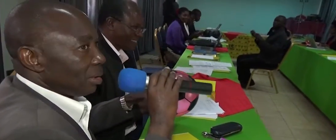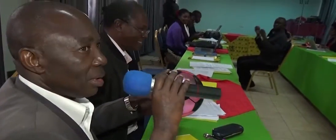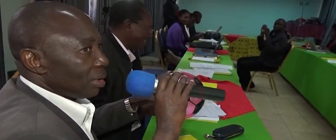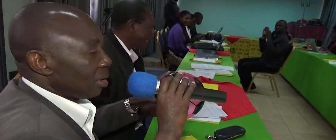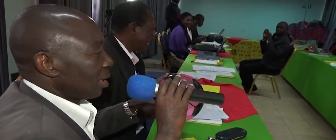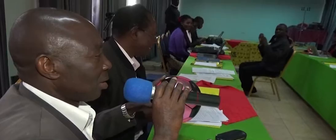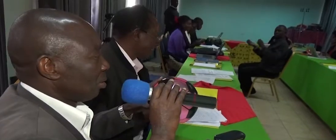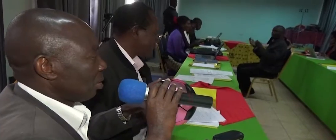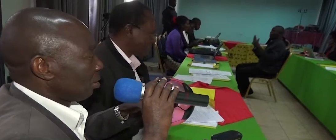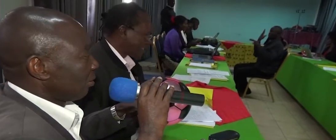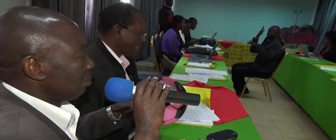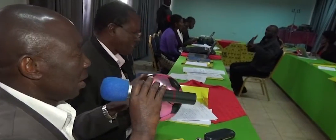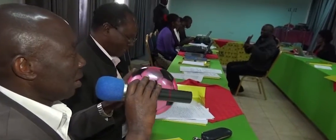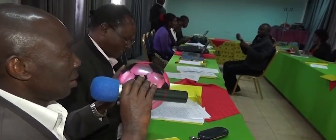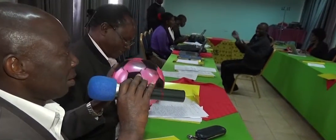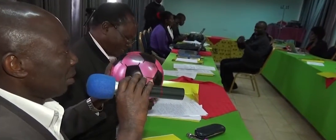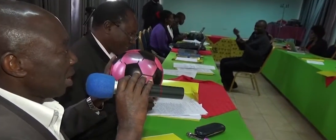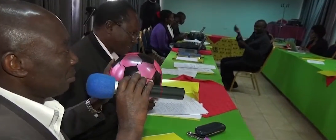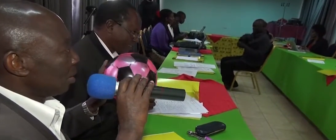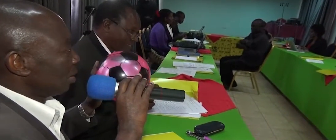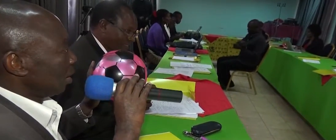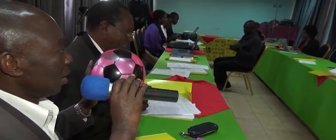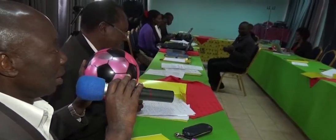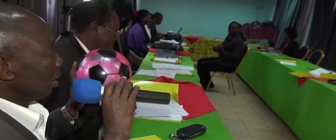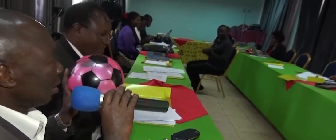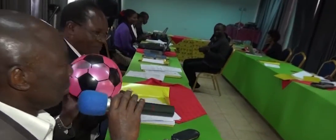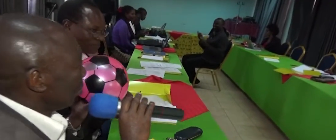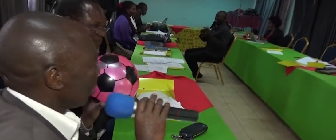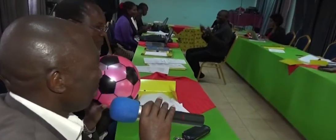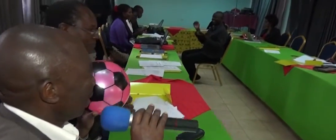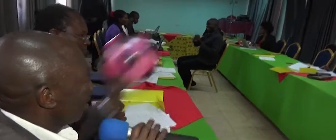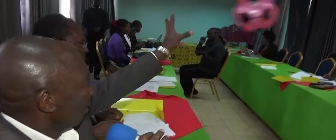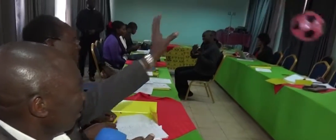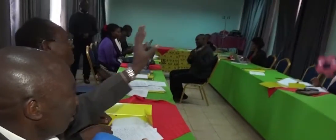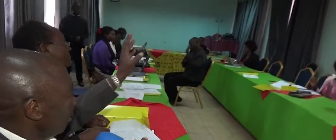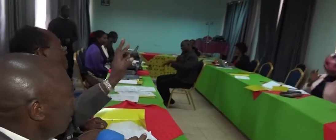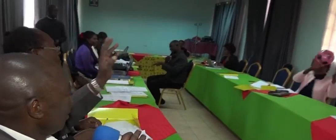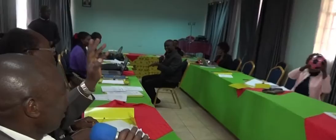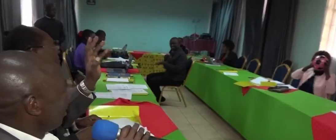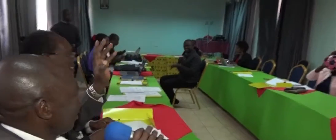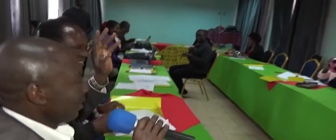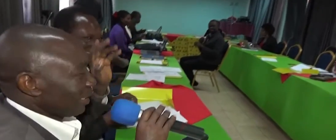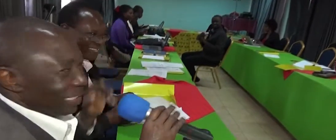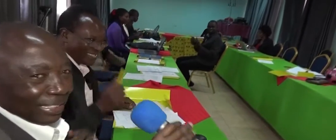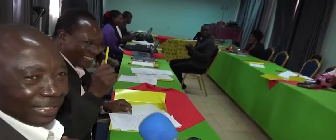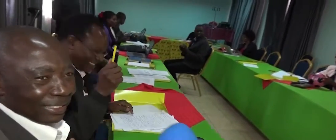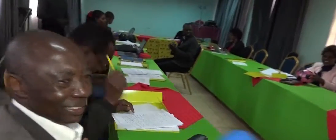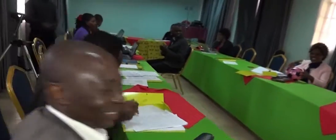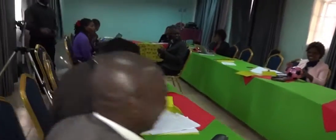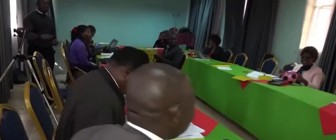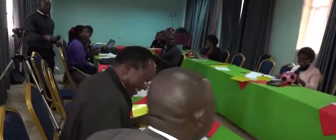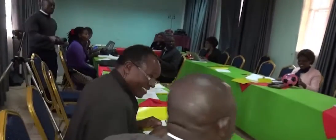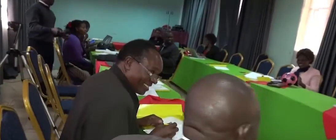has to cross over. It has to cross over. Betty, the ball's coming. Then it can come back and ball's finally coming. it will find Solomon sometime.